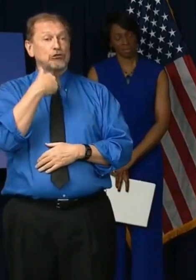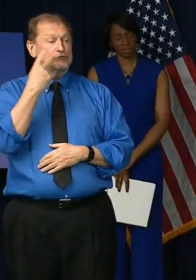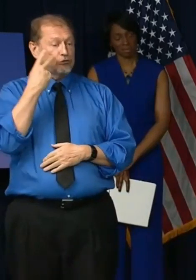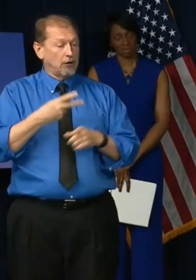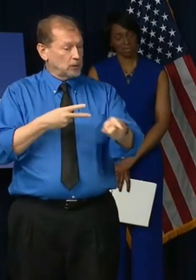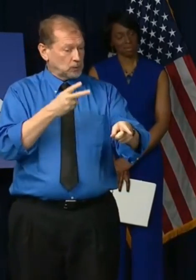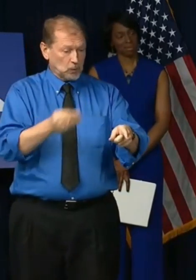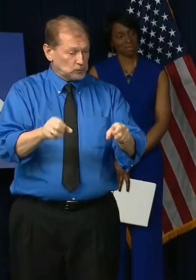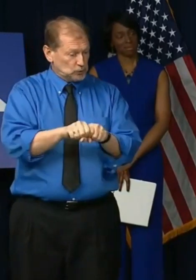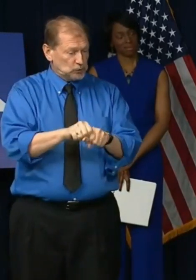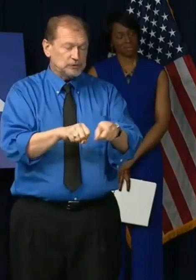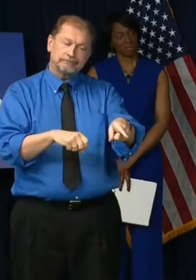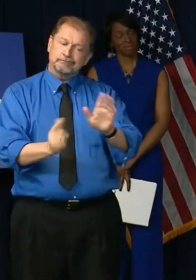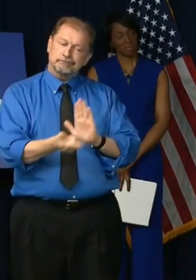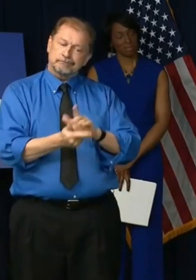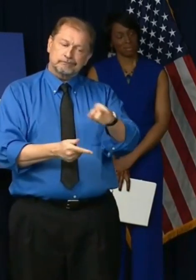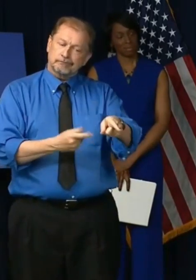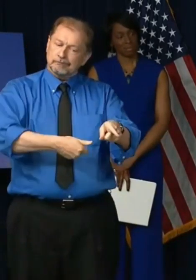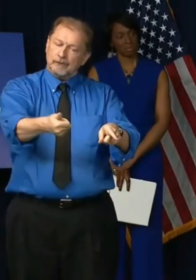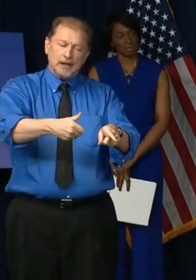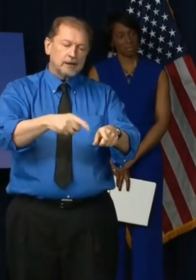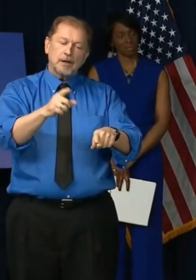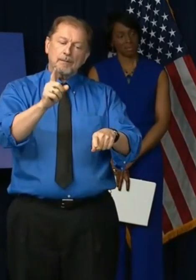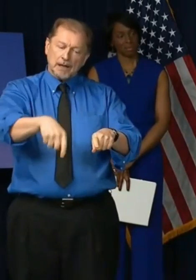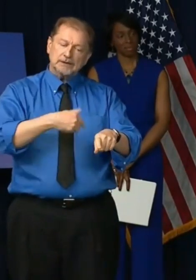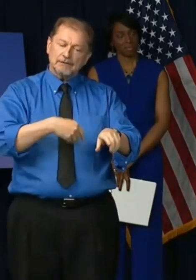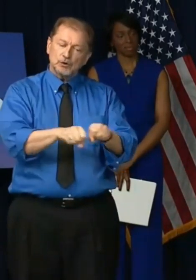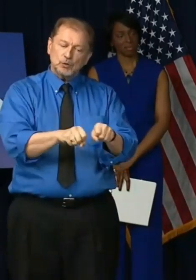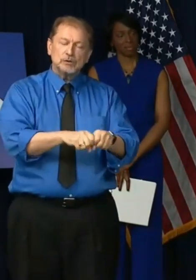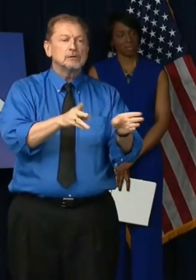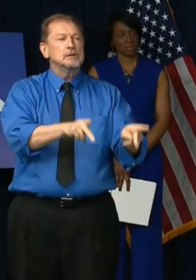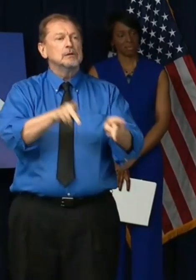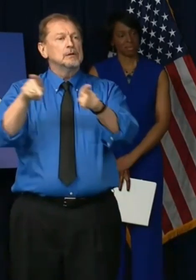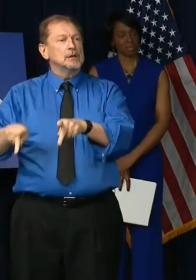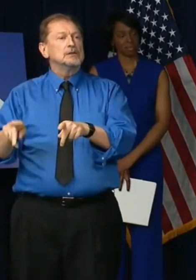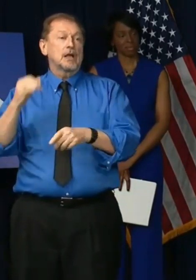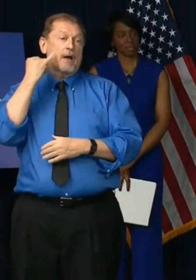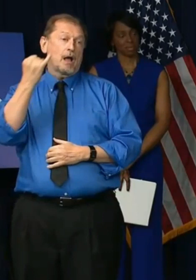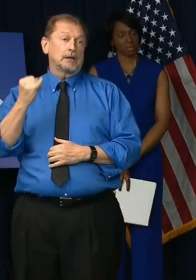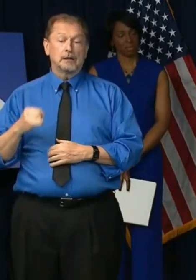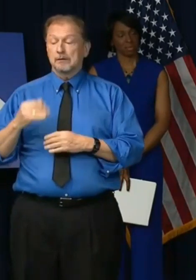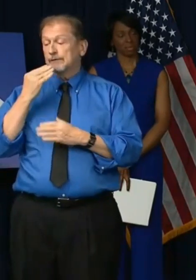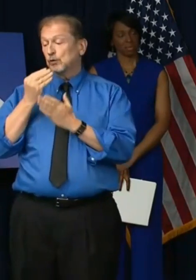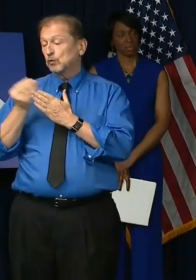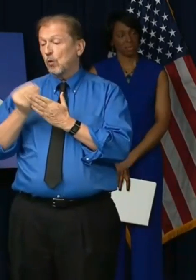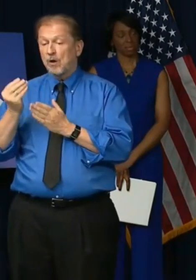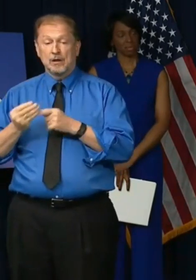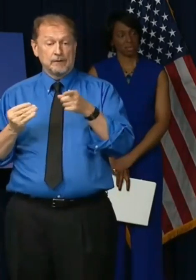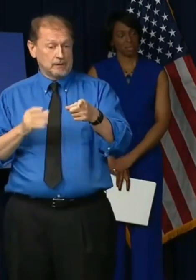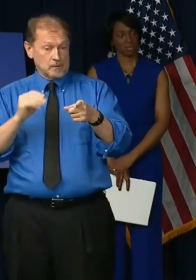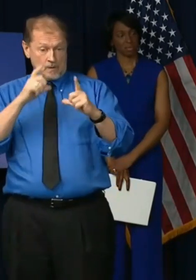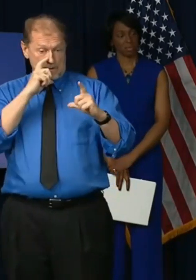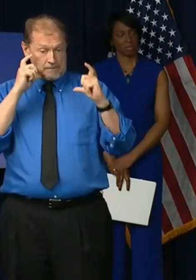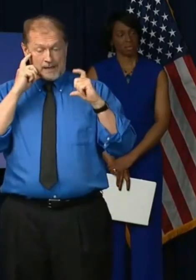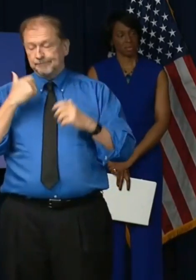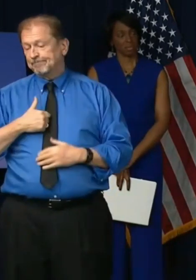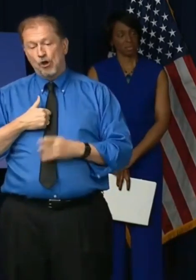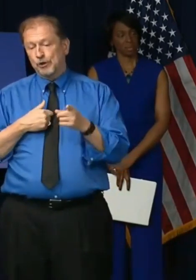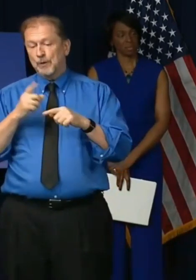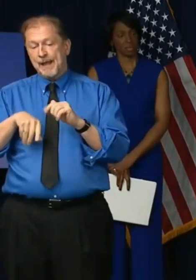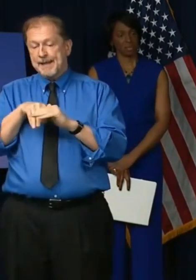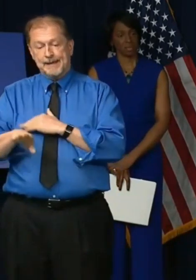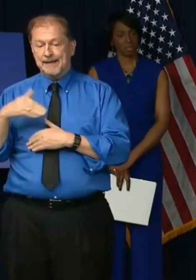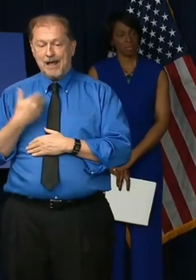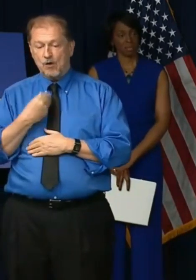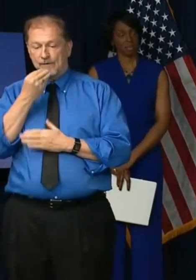in their restaurant that they're not allowed to be there. So it's perfectly acceptable to tell people that you're not allowed in if you're not wearing a